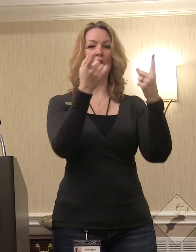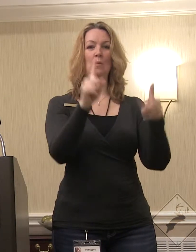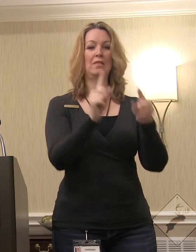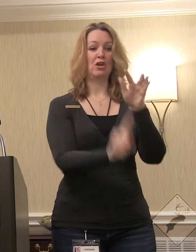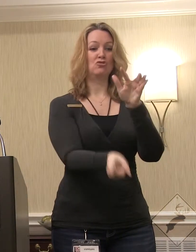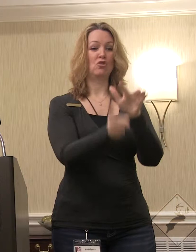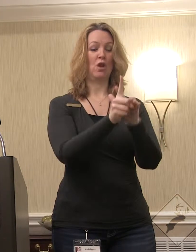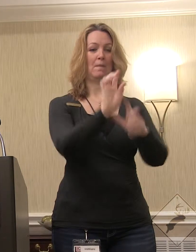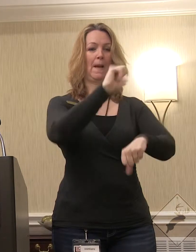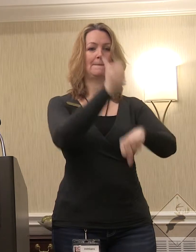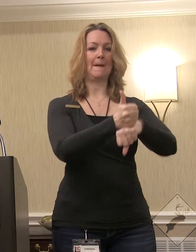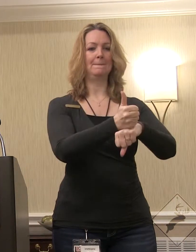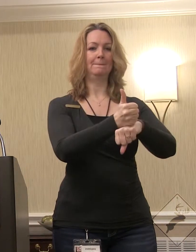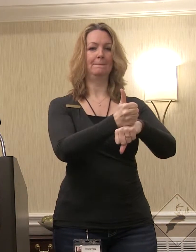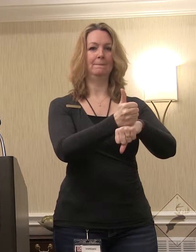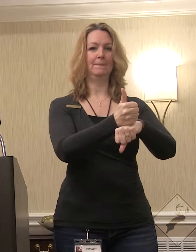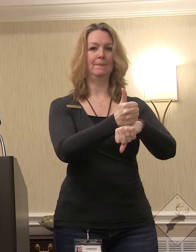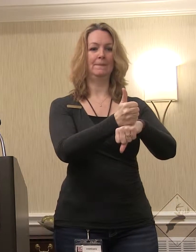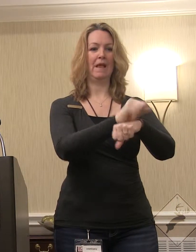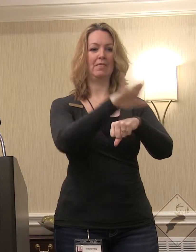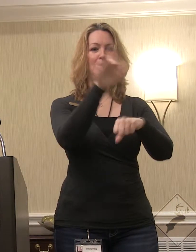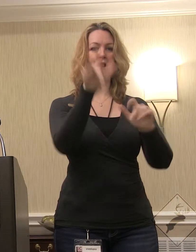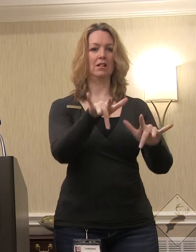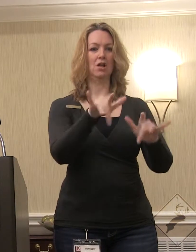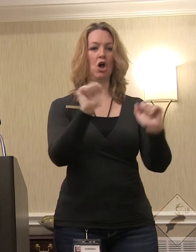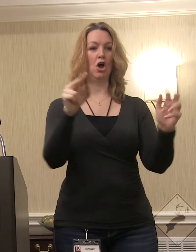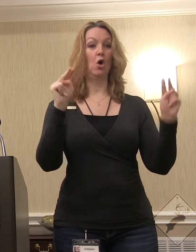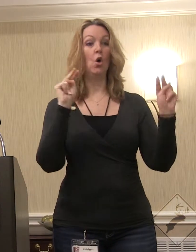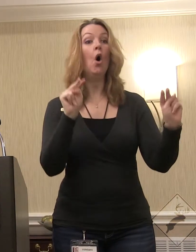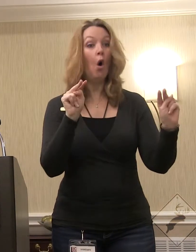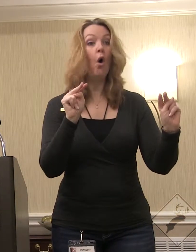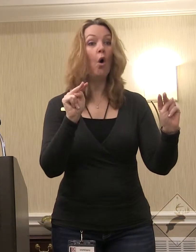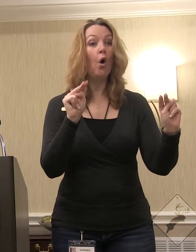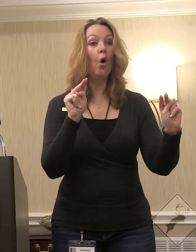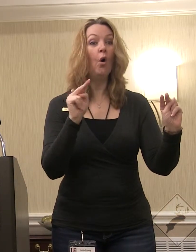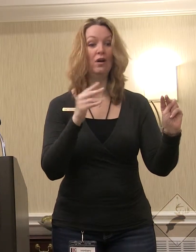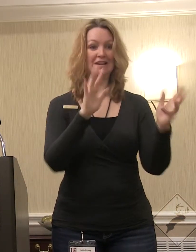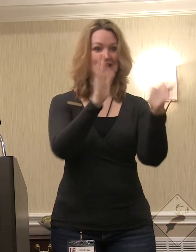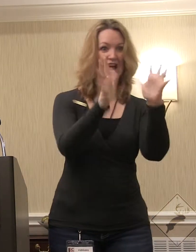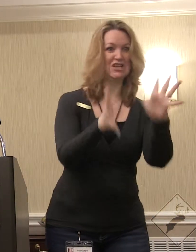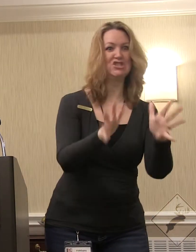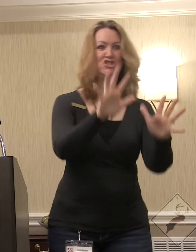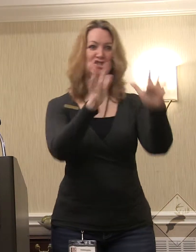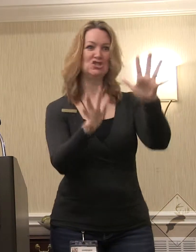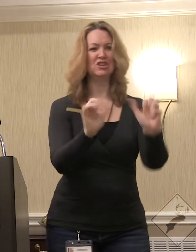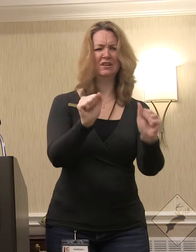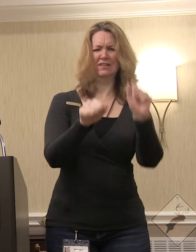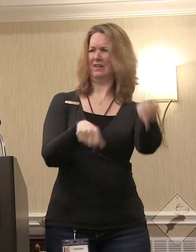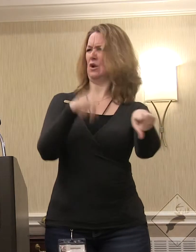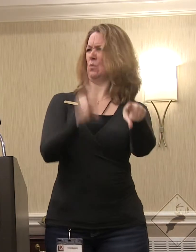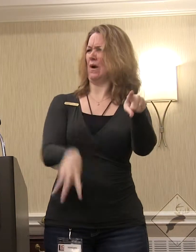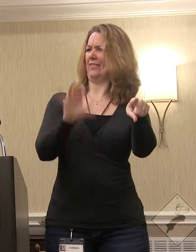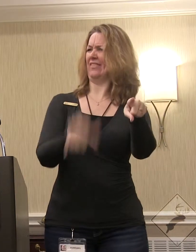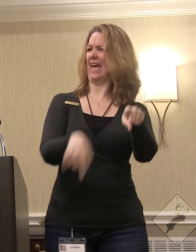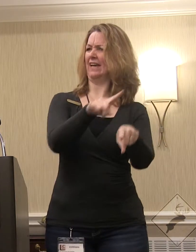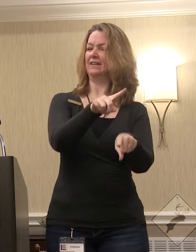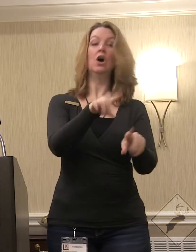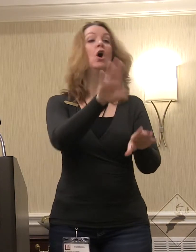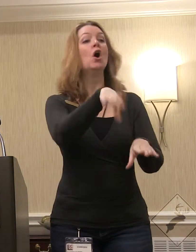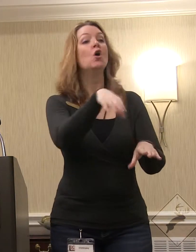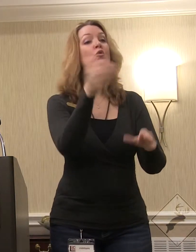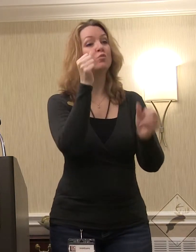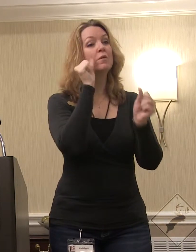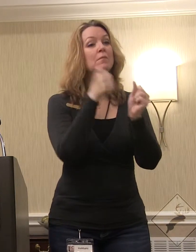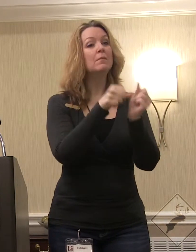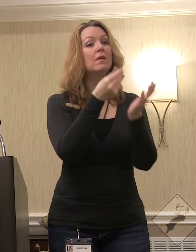showed up, it parked right there, so everybody could see it, they could touch it, they could ask, what is that? And we could remind them about